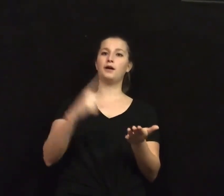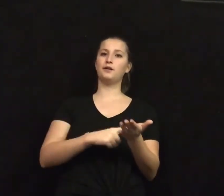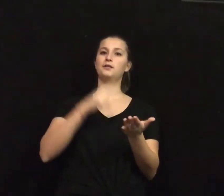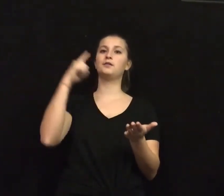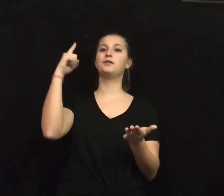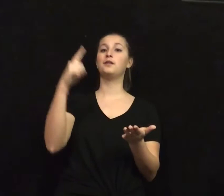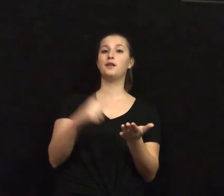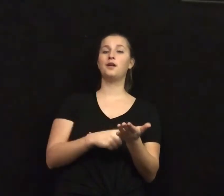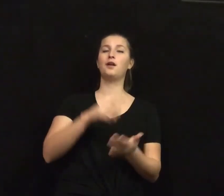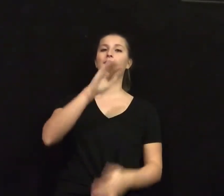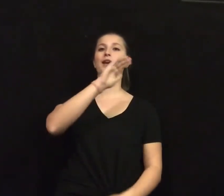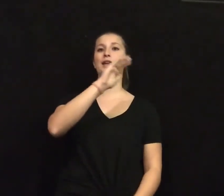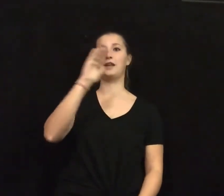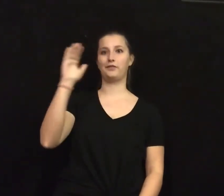while, and never.